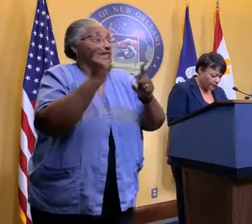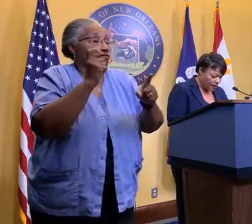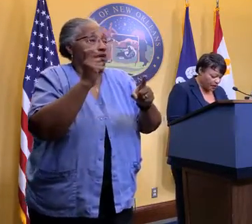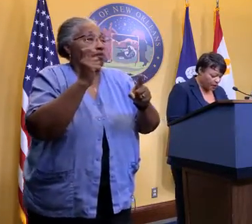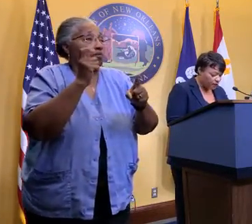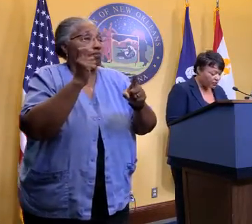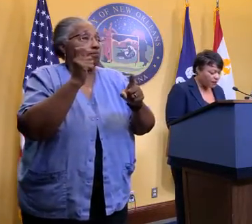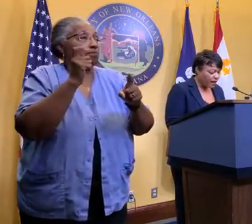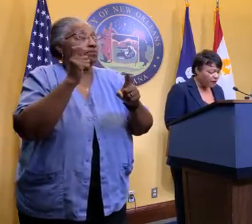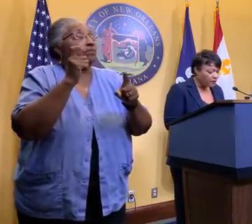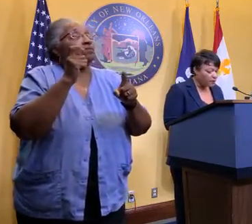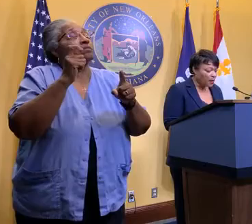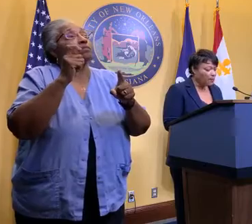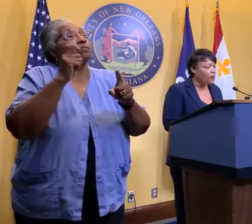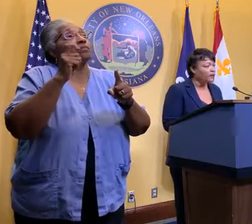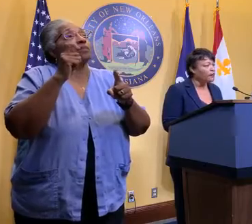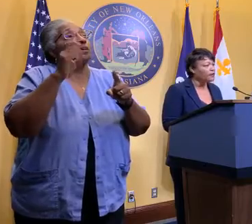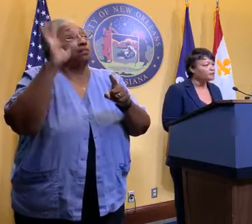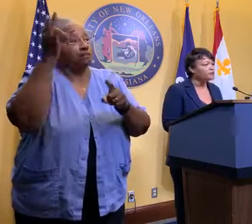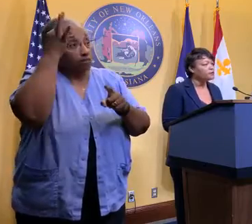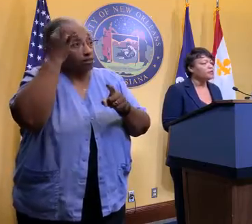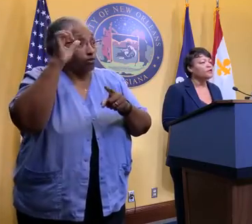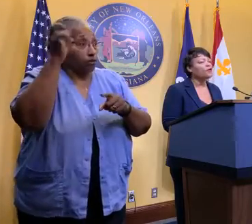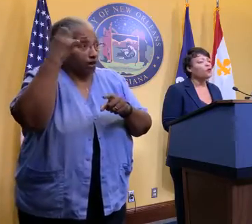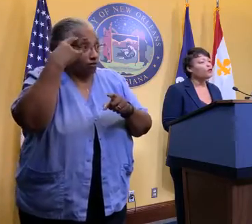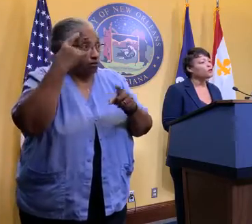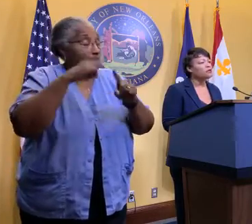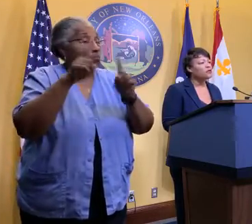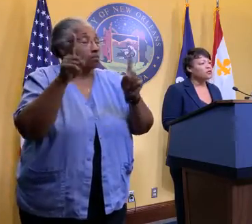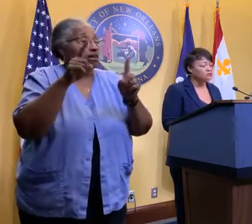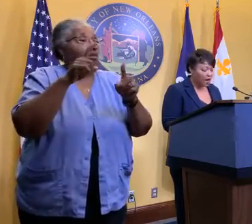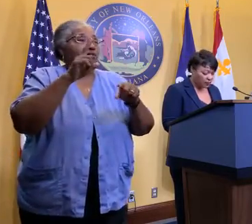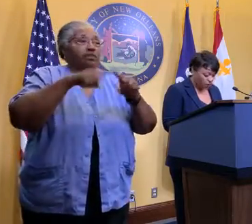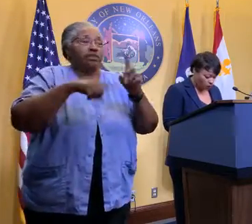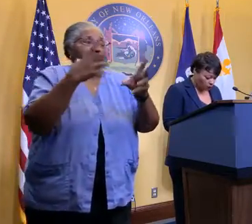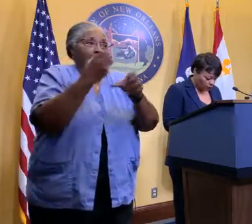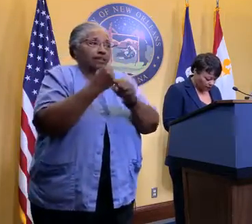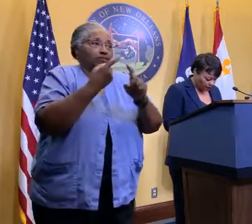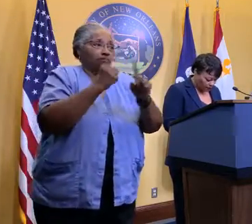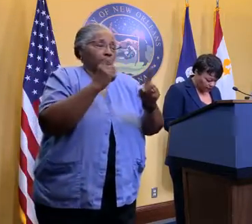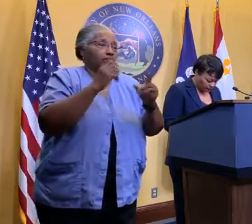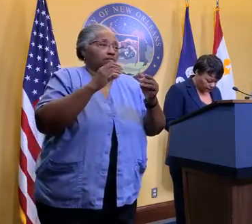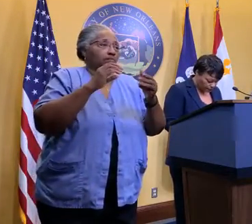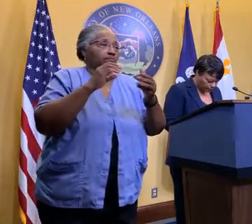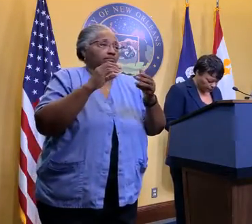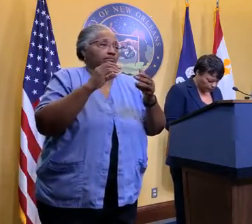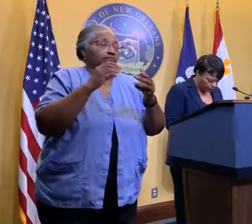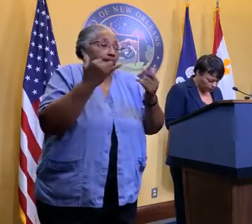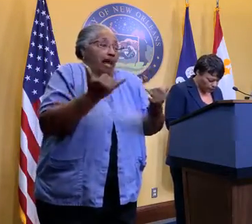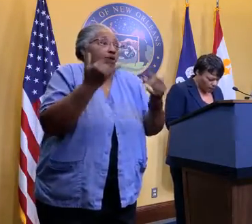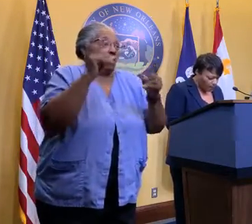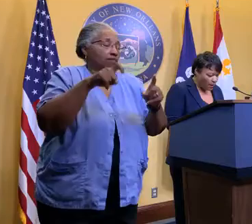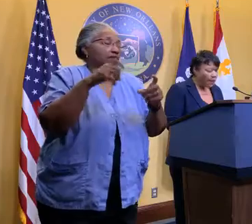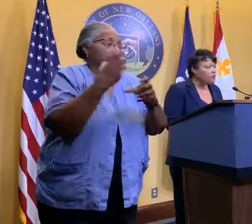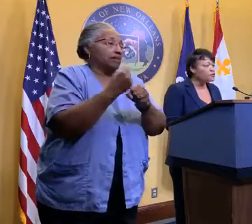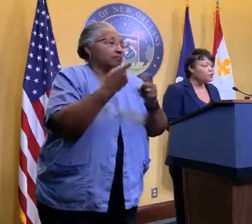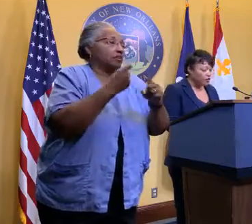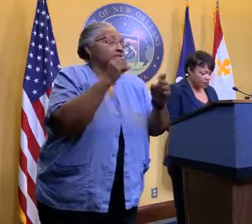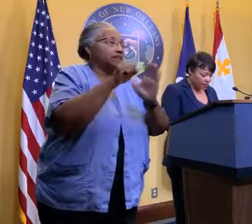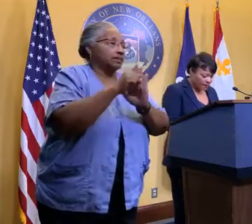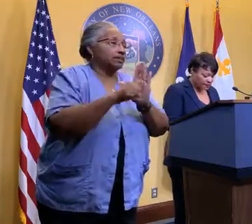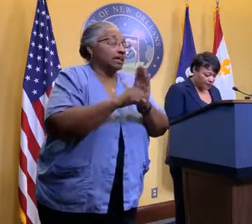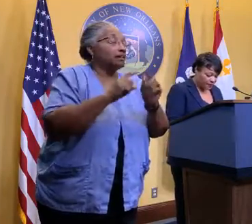state. For him, it was his county. But my point is, the city of New Orleans is not alone in this.